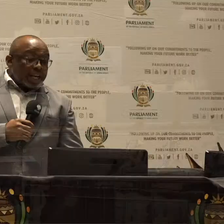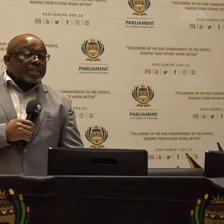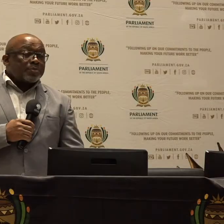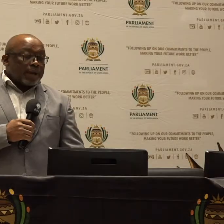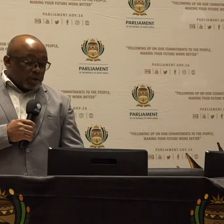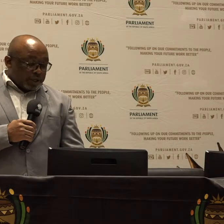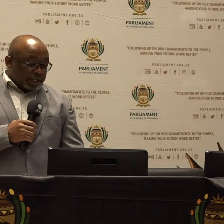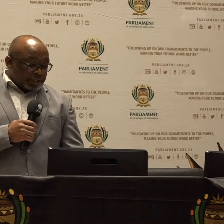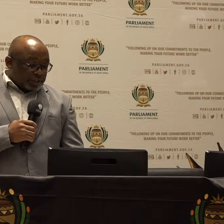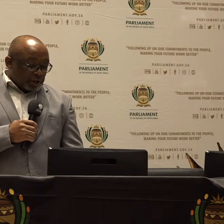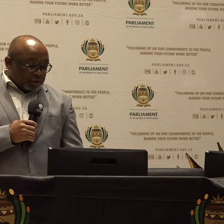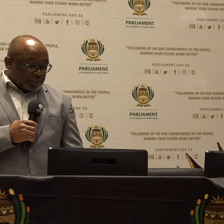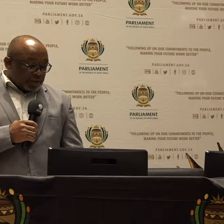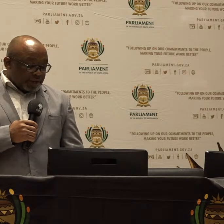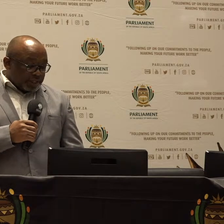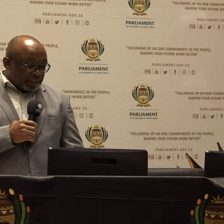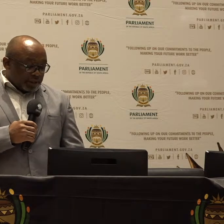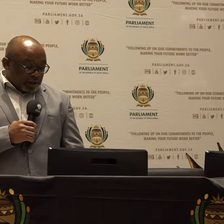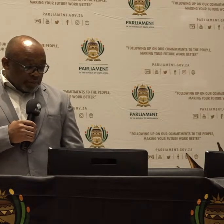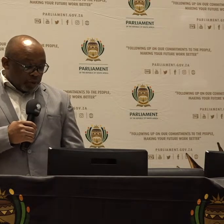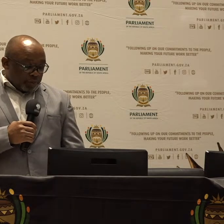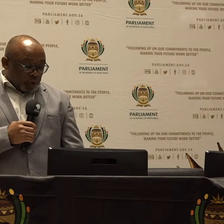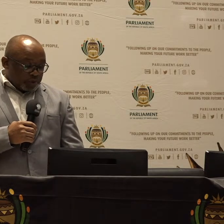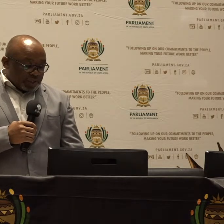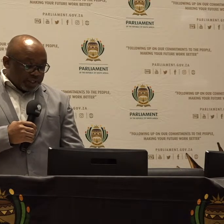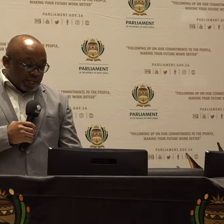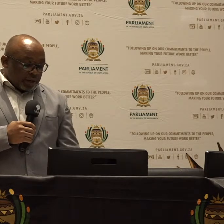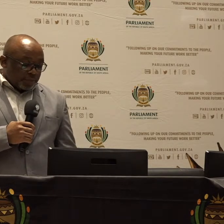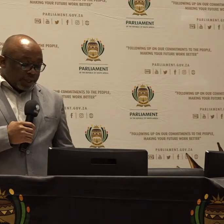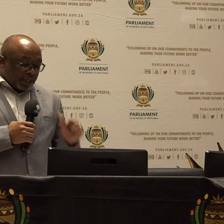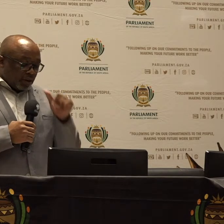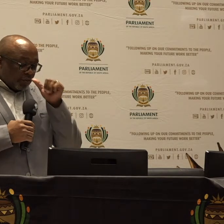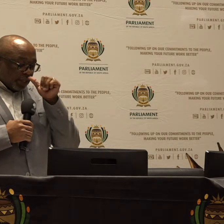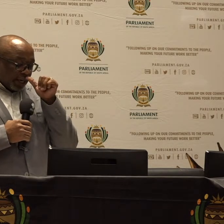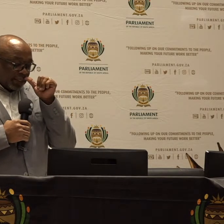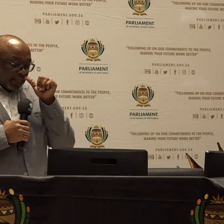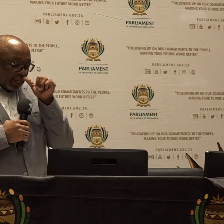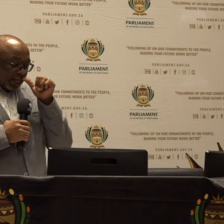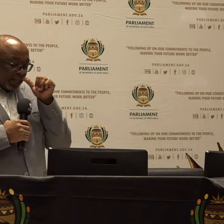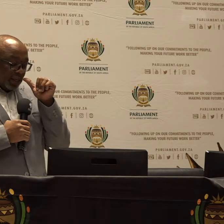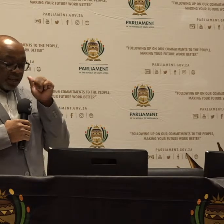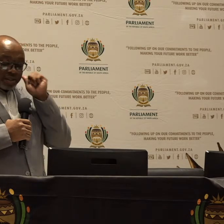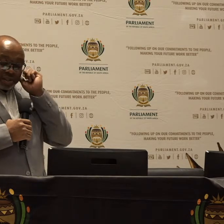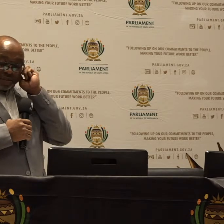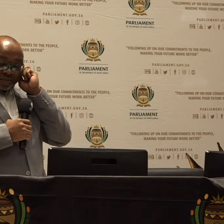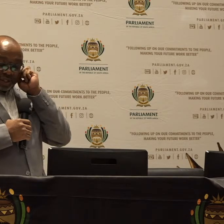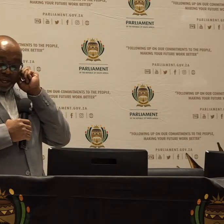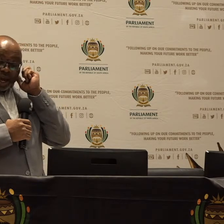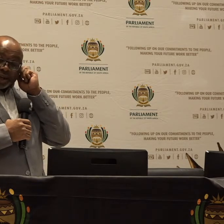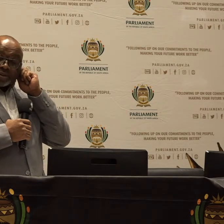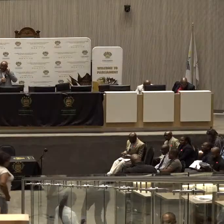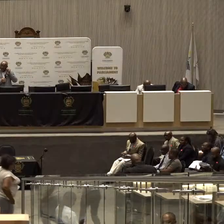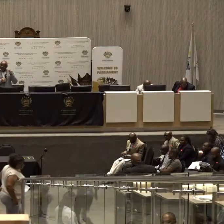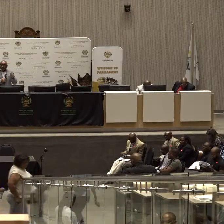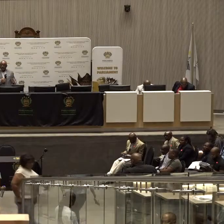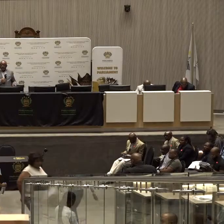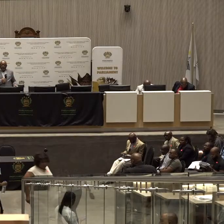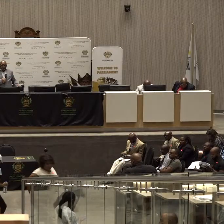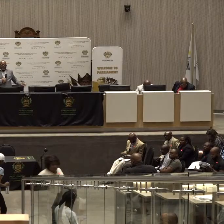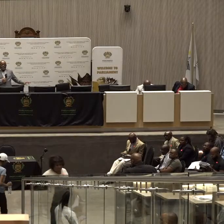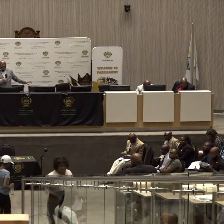last but not least close 70 proposes the repeal of the national rail safety act